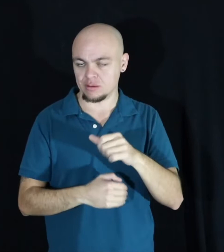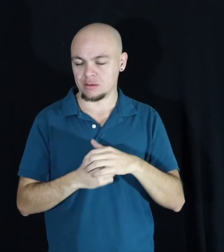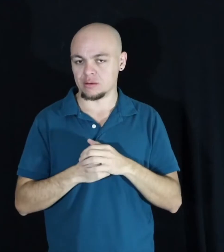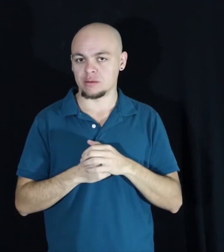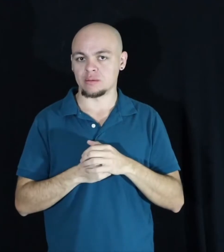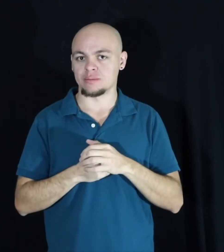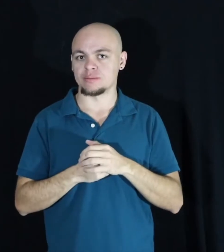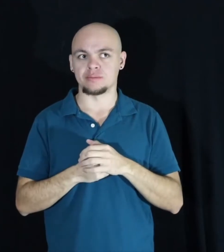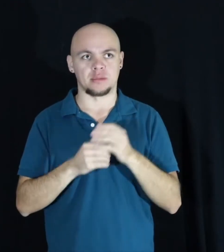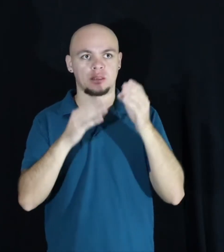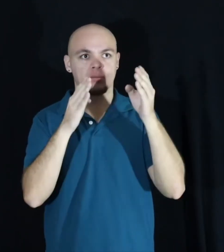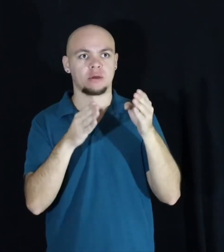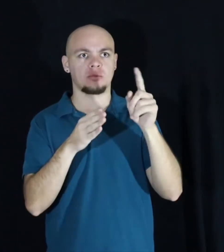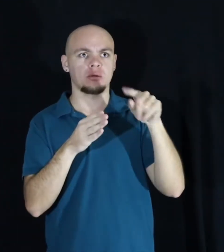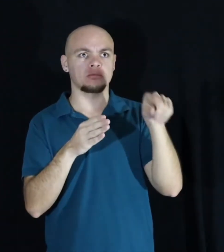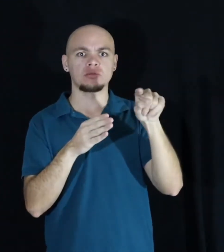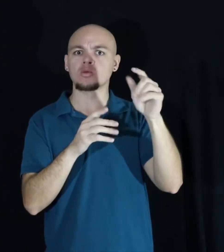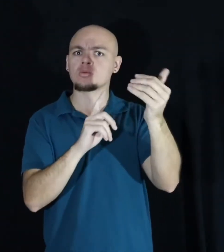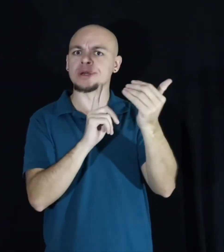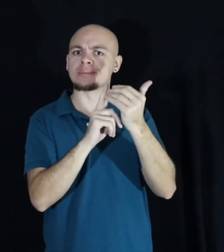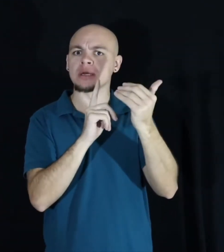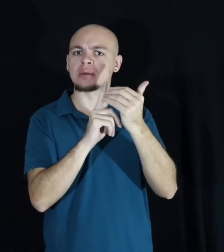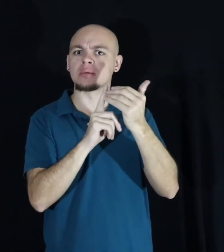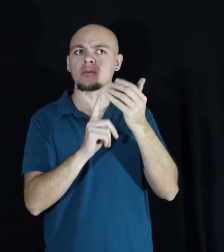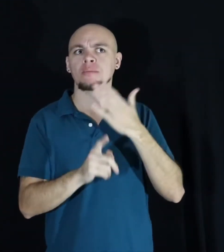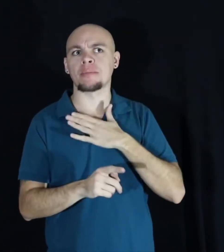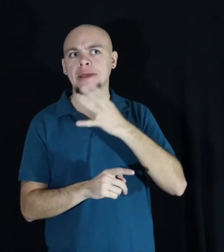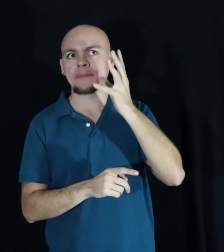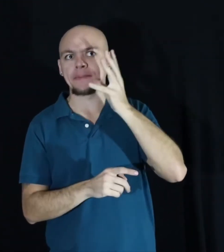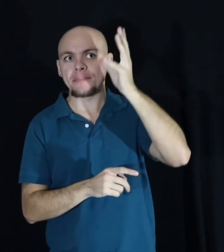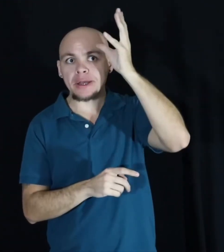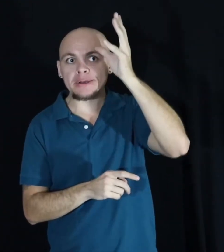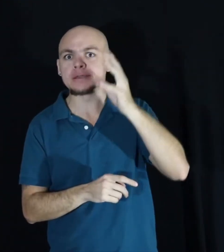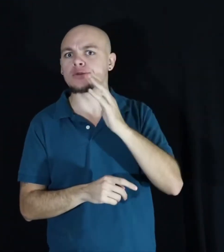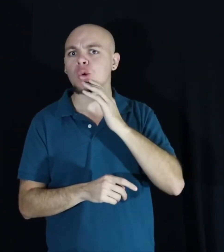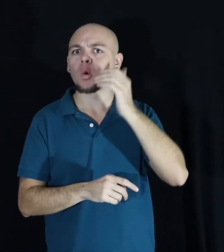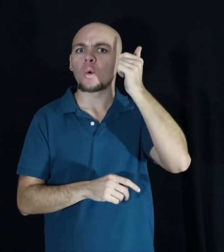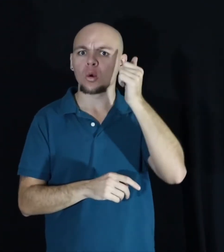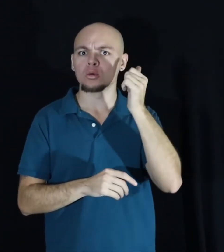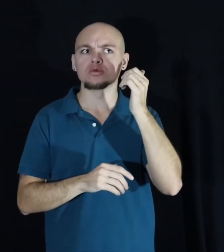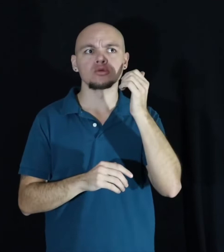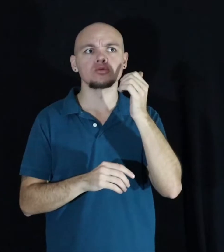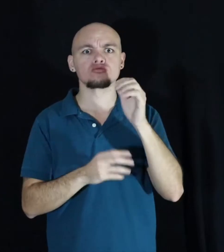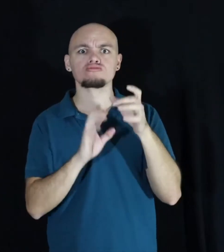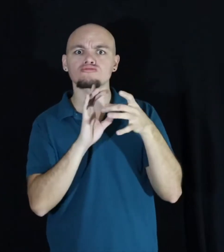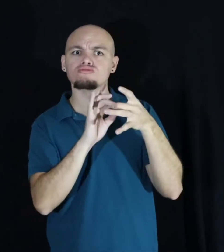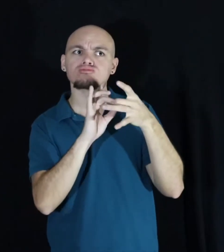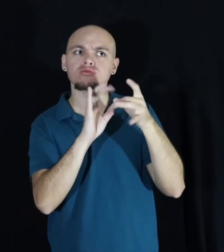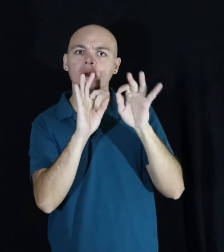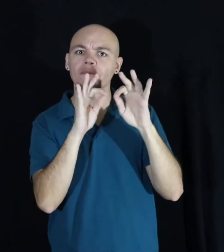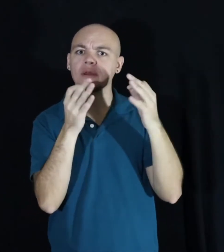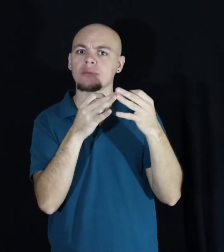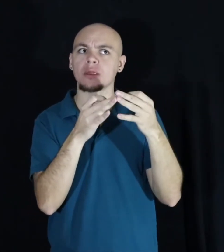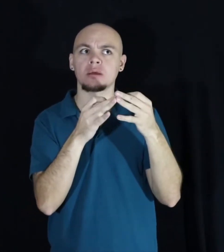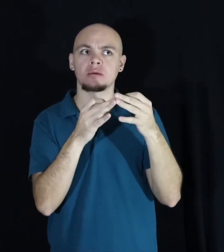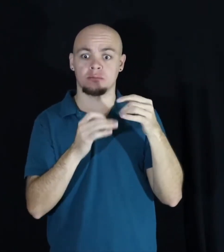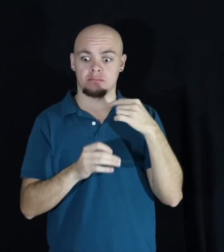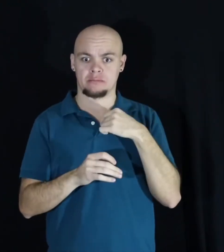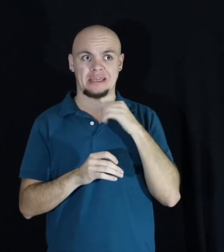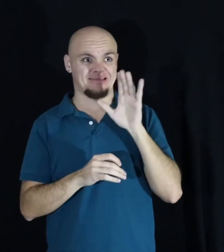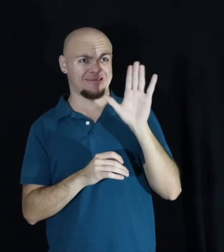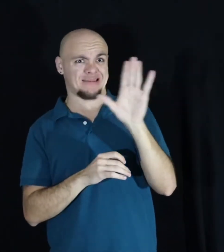The people in front of me reminded me of my parents and older relatives. I couldn't ever imagine being their teacher. A lot of them looked like my